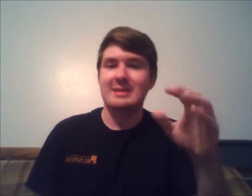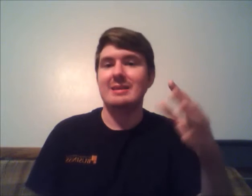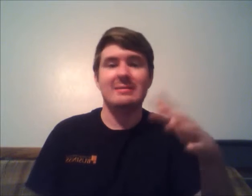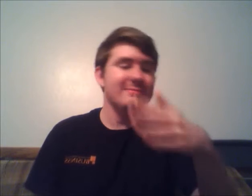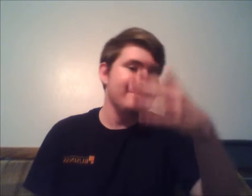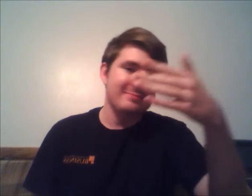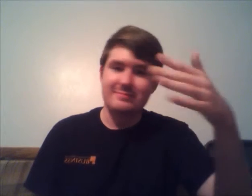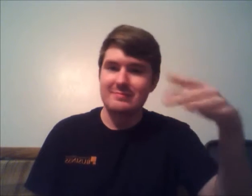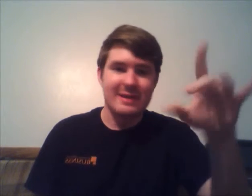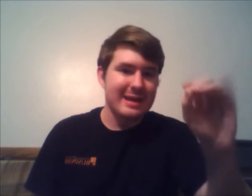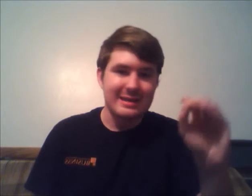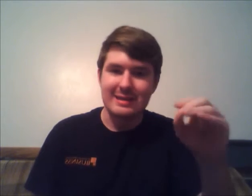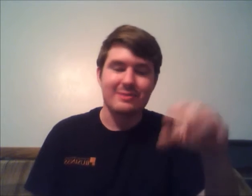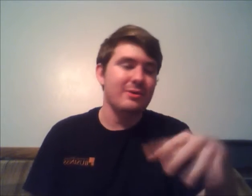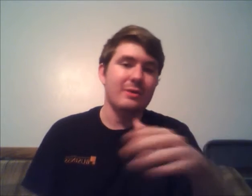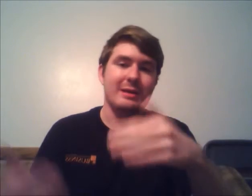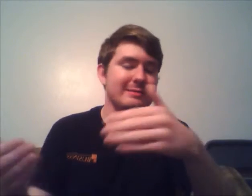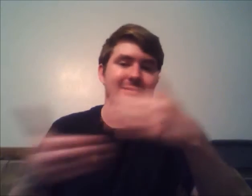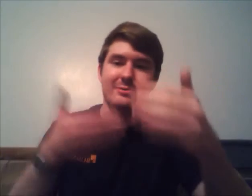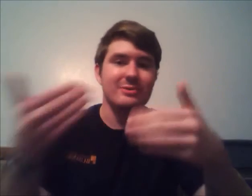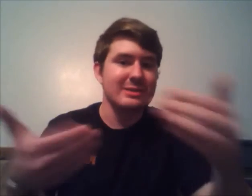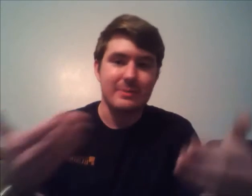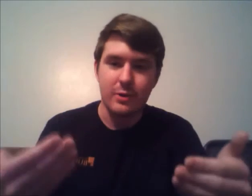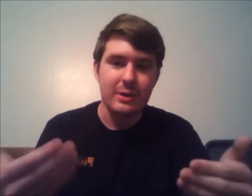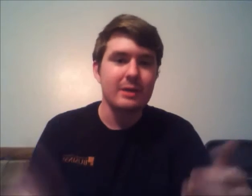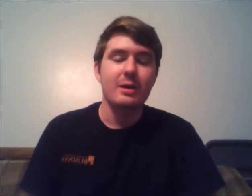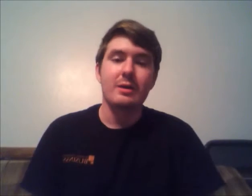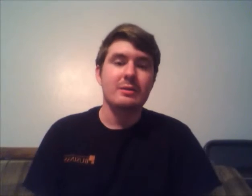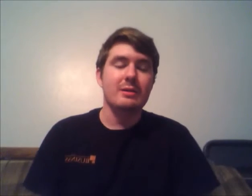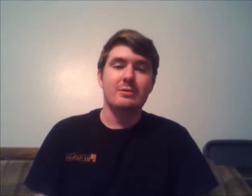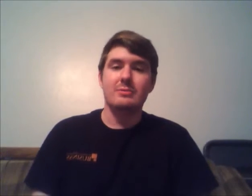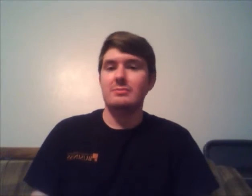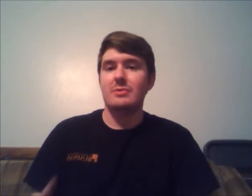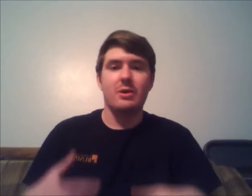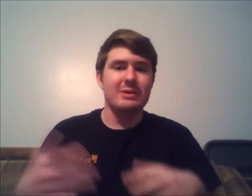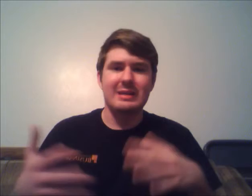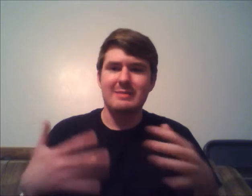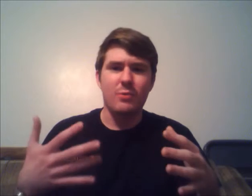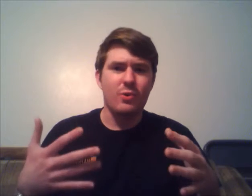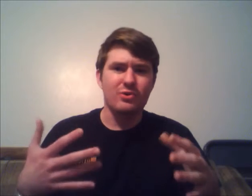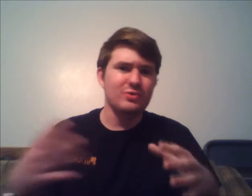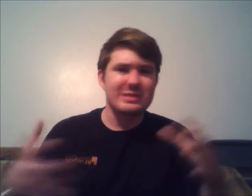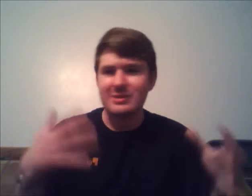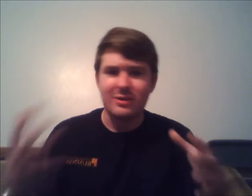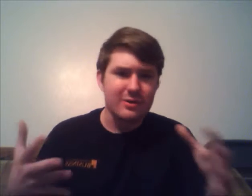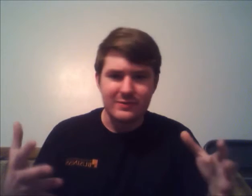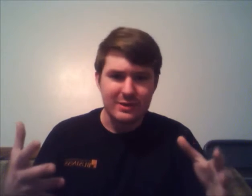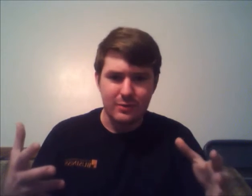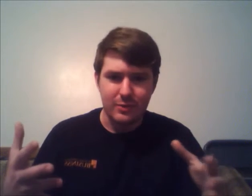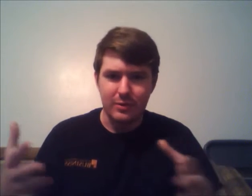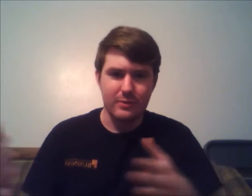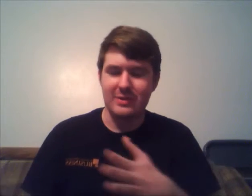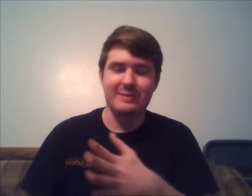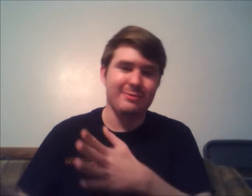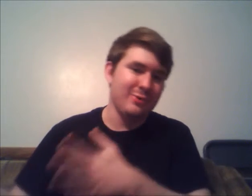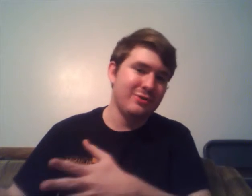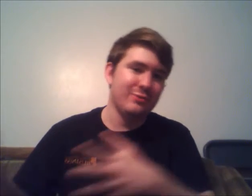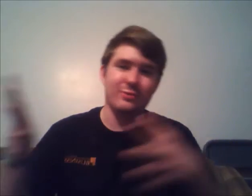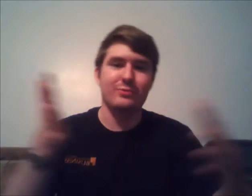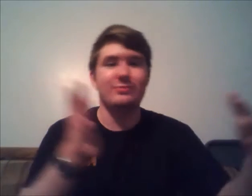70, 80, you can just keep going. There aren't any more twists and curves like there were with like the 1 through